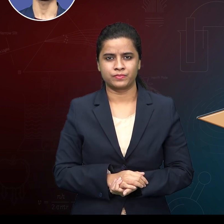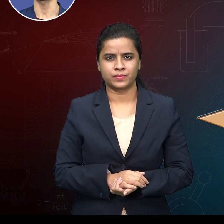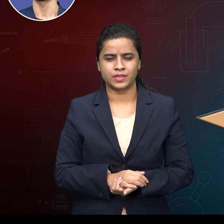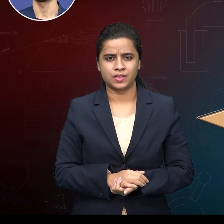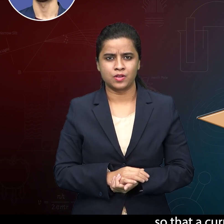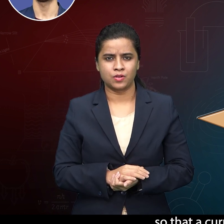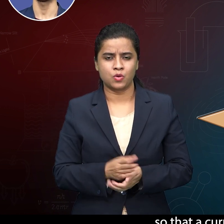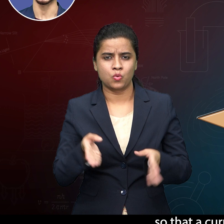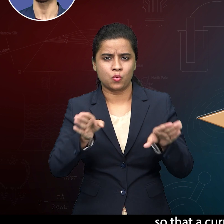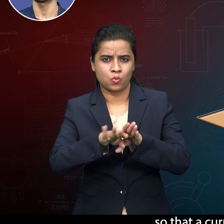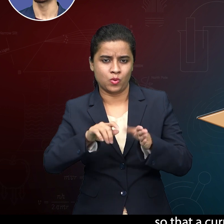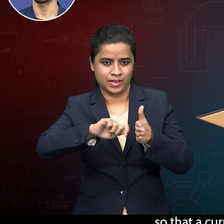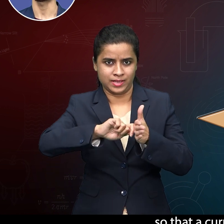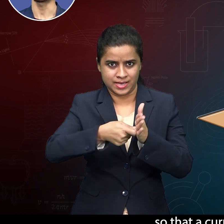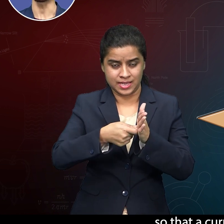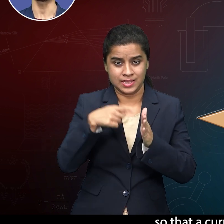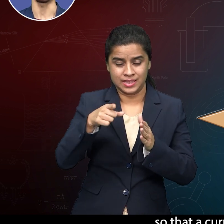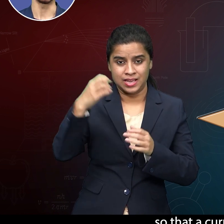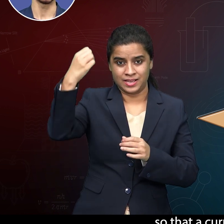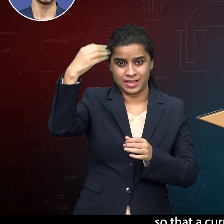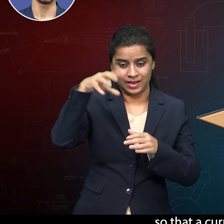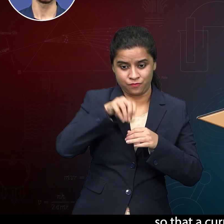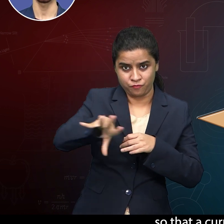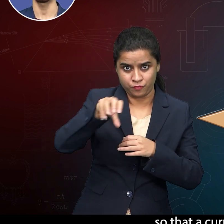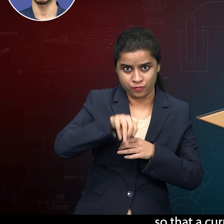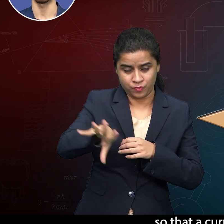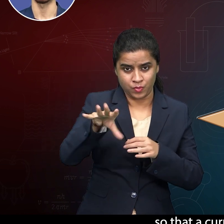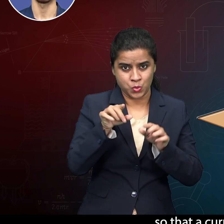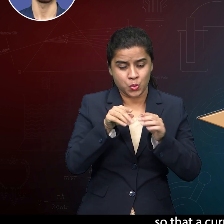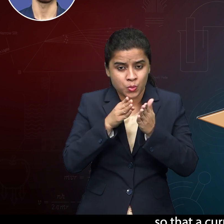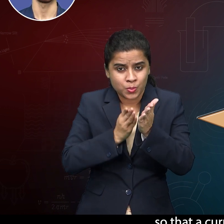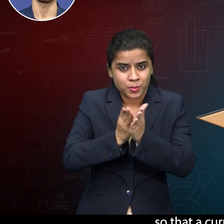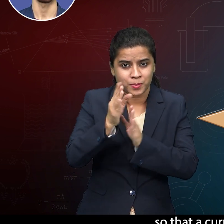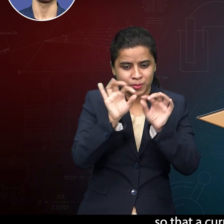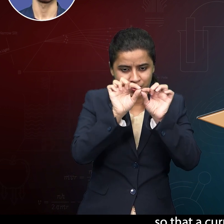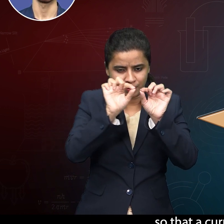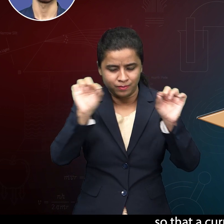Close the key so that a current flows through the wire.